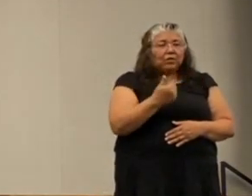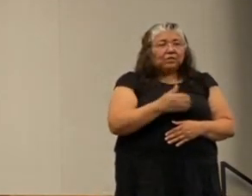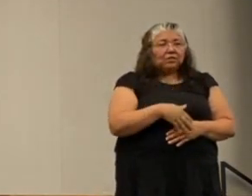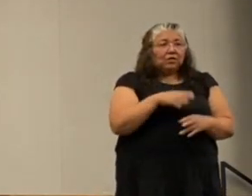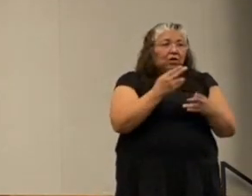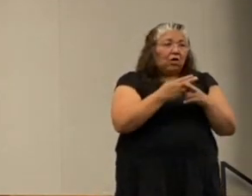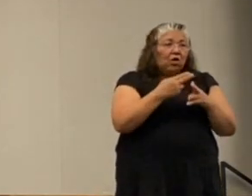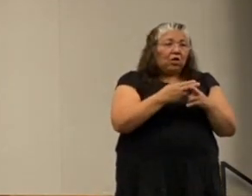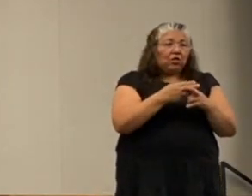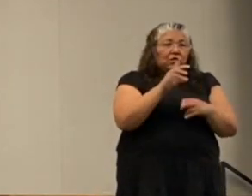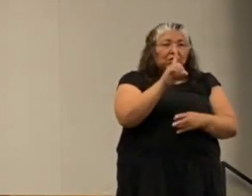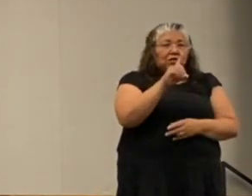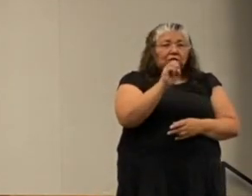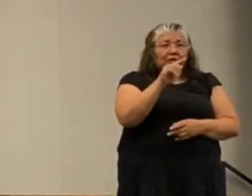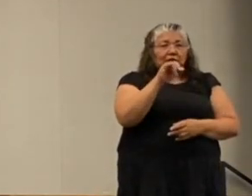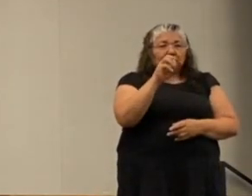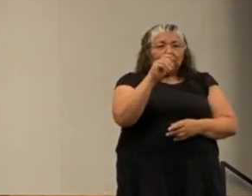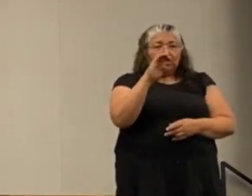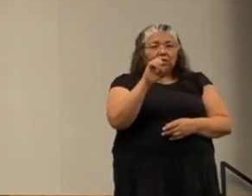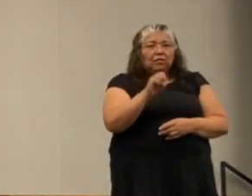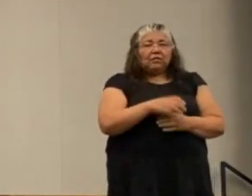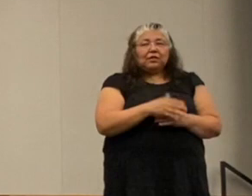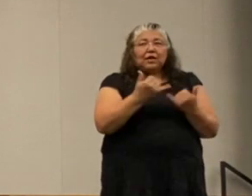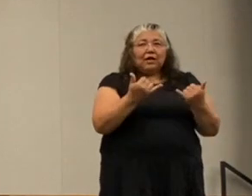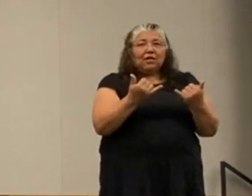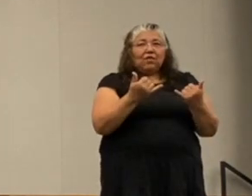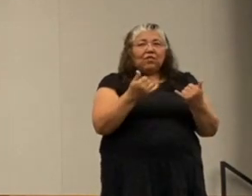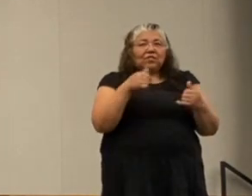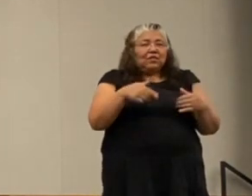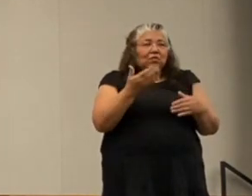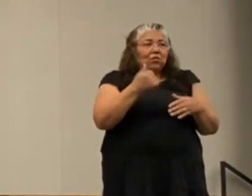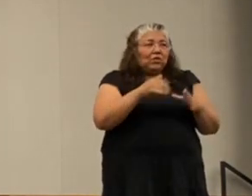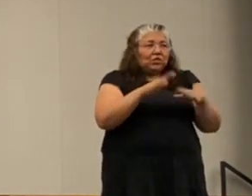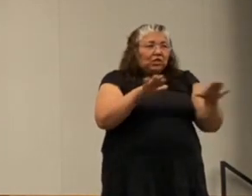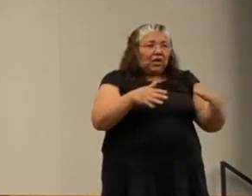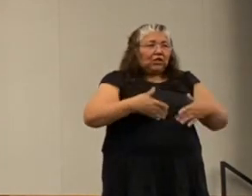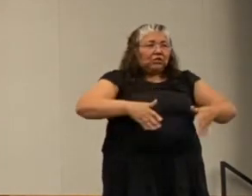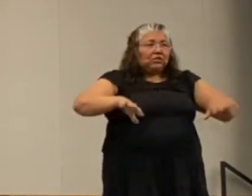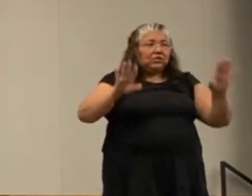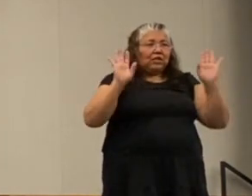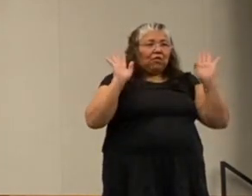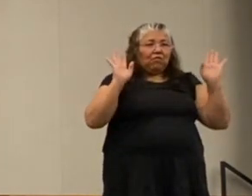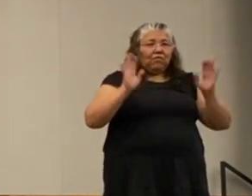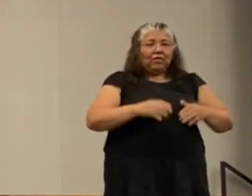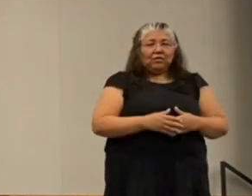This false god was called detestable because its worship rites included child sacrifices.